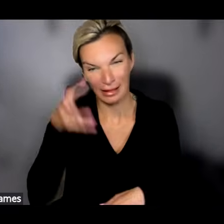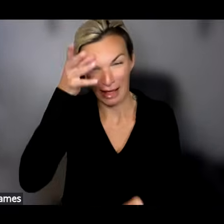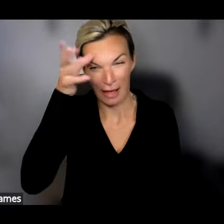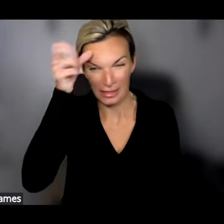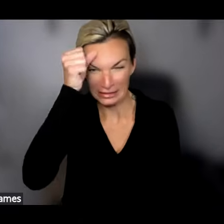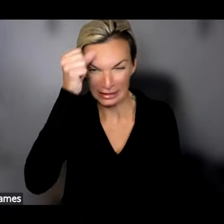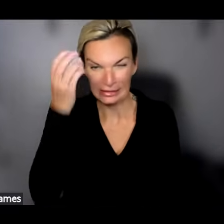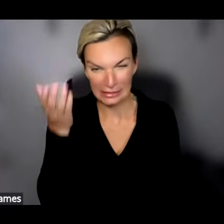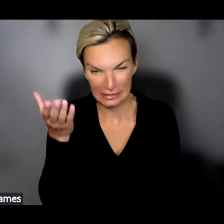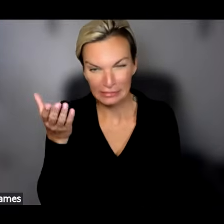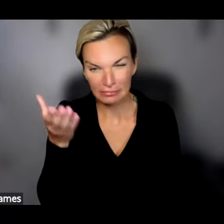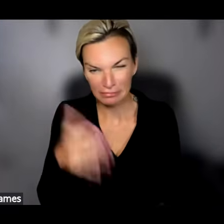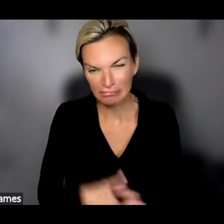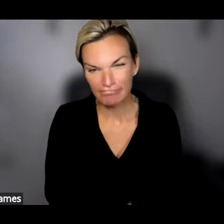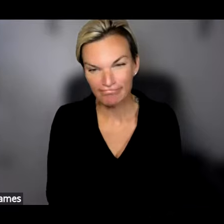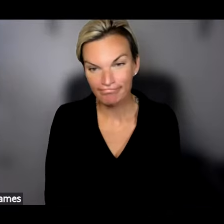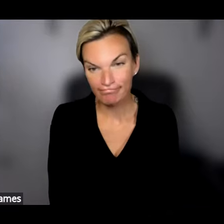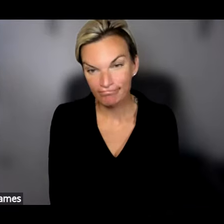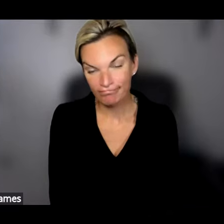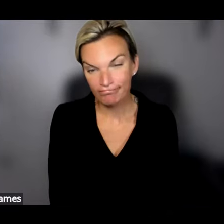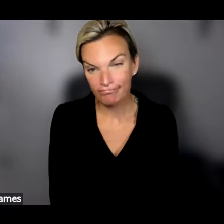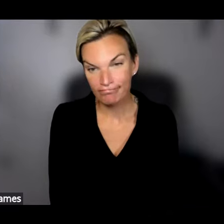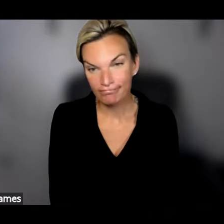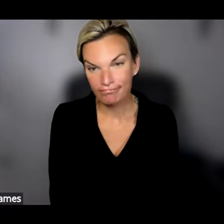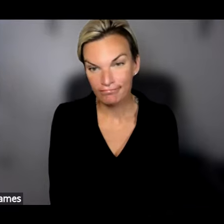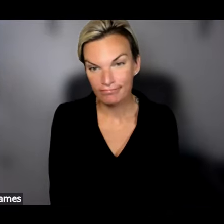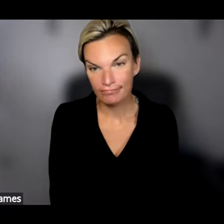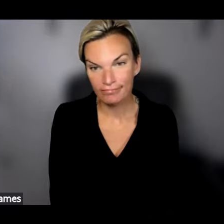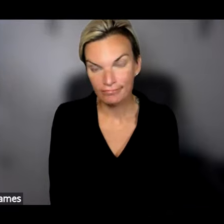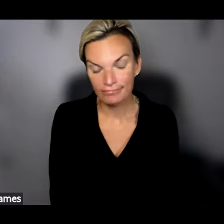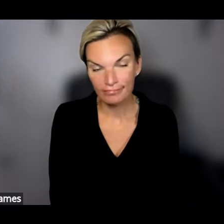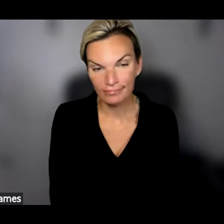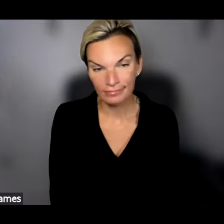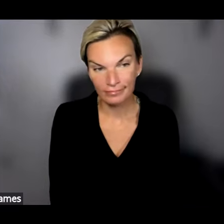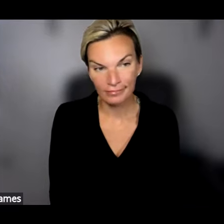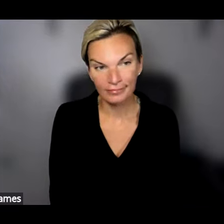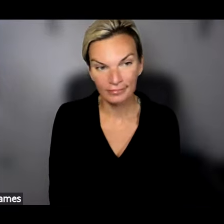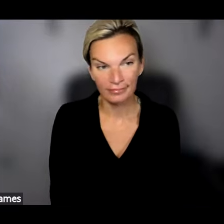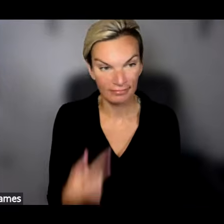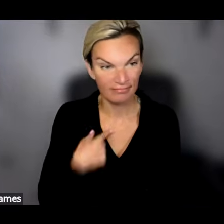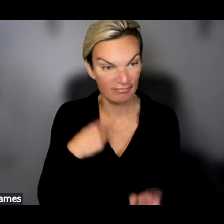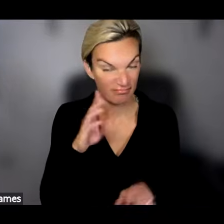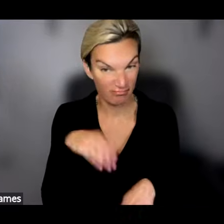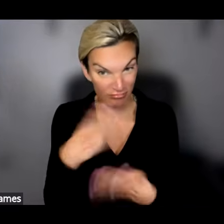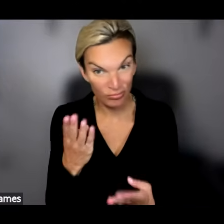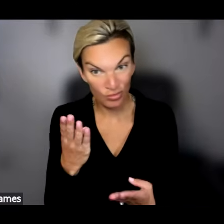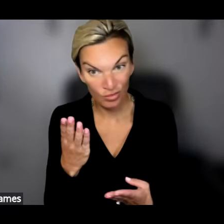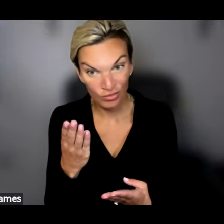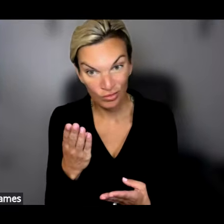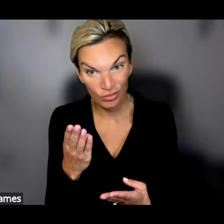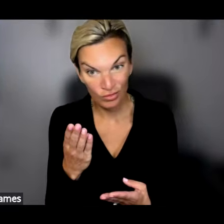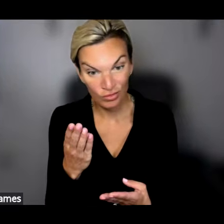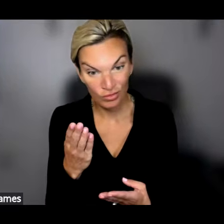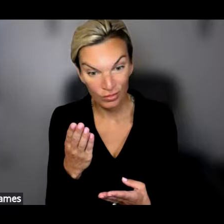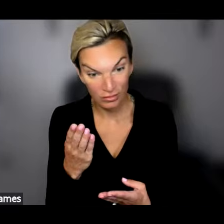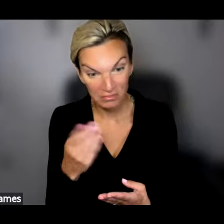on this one. If it's okay, I would like to make the motion this time. Does that work?